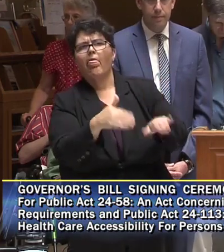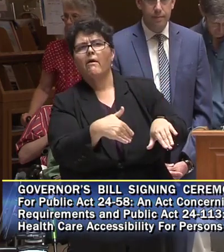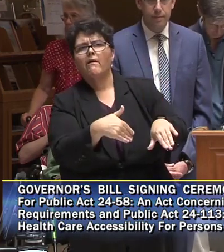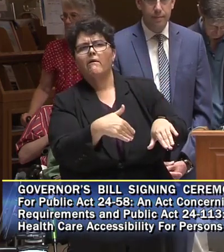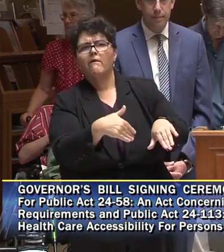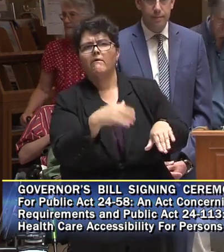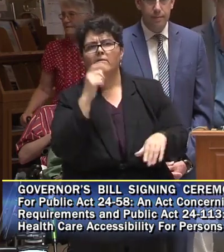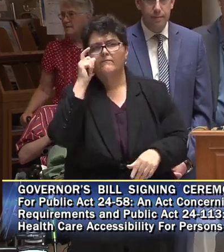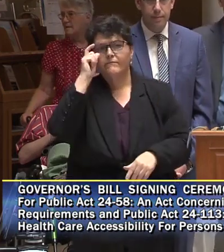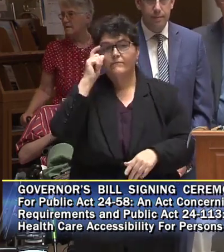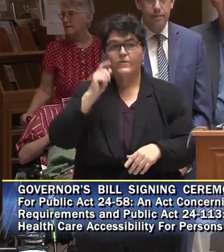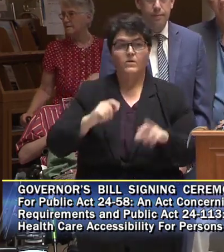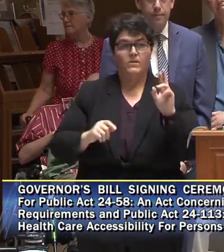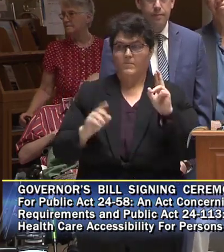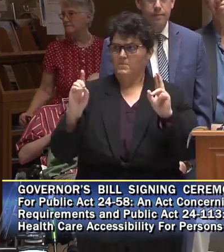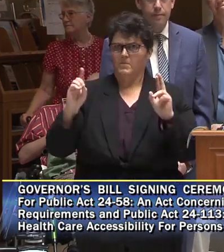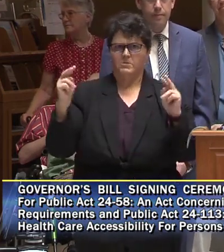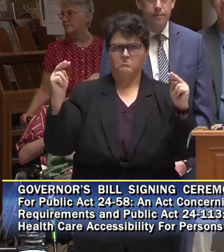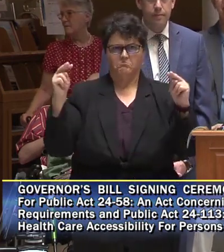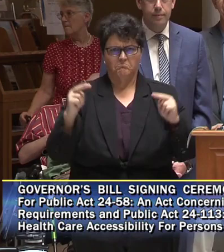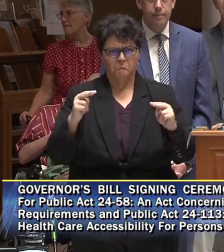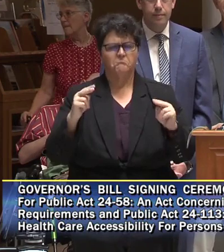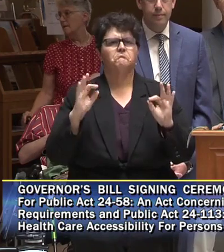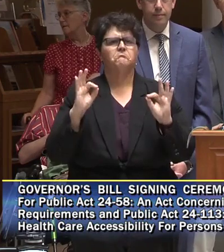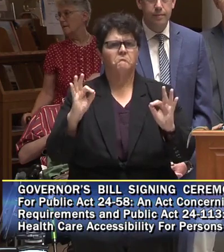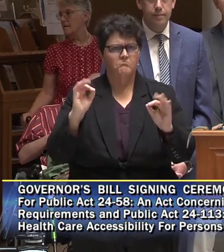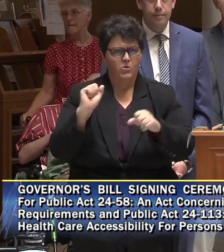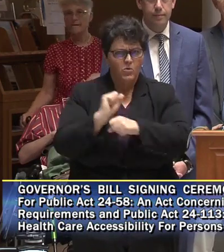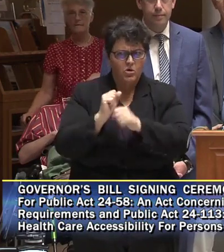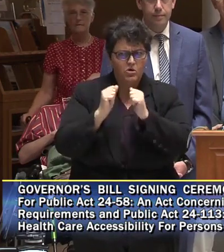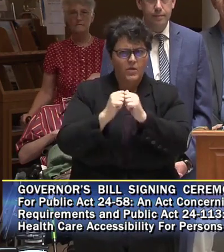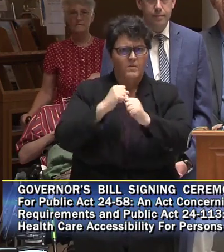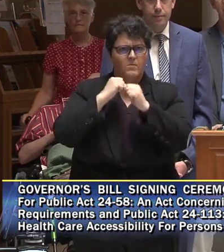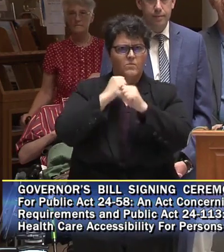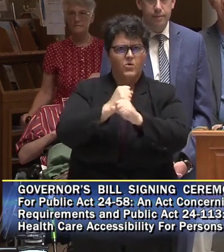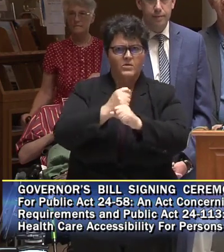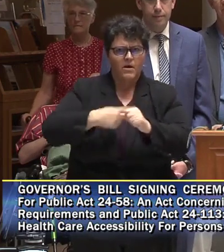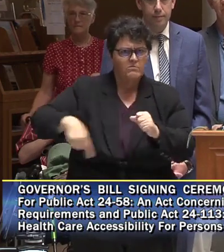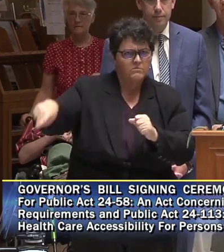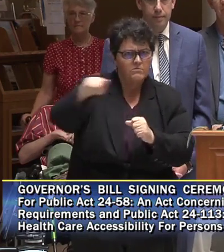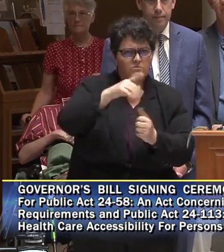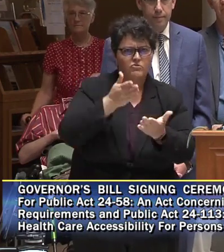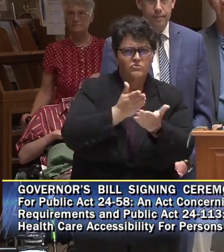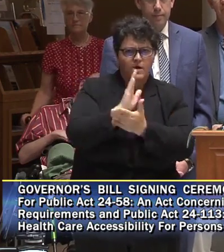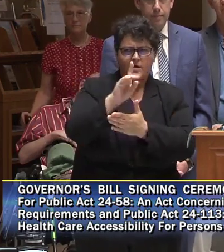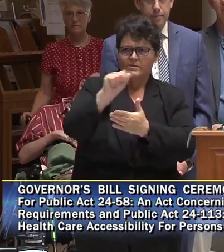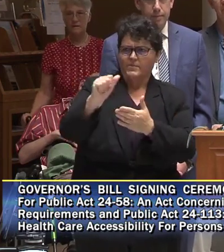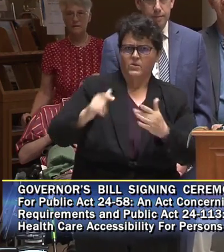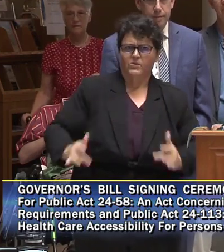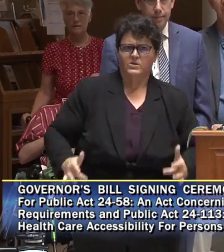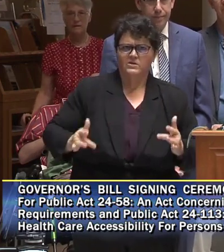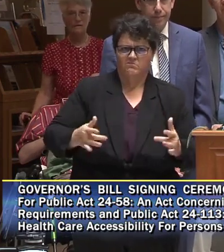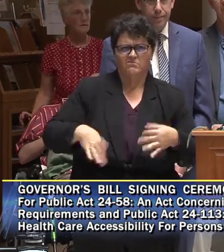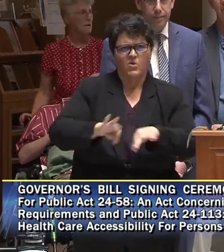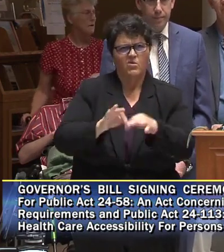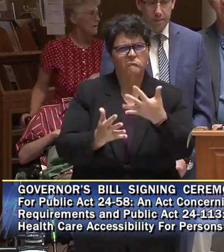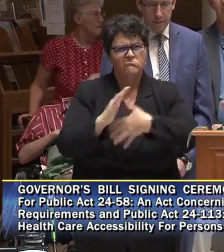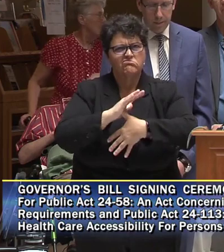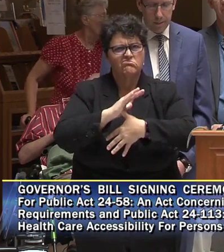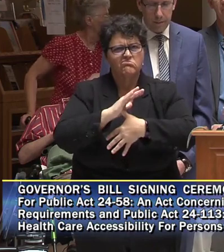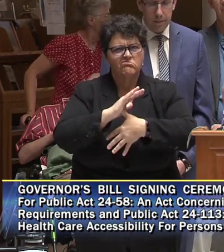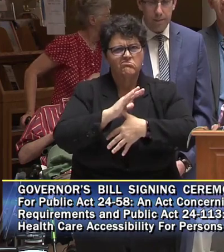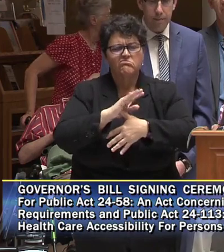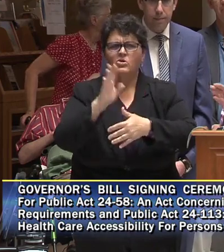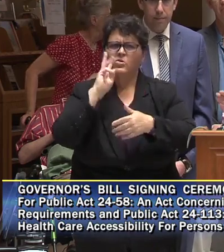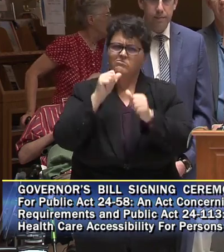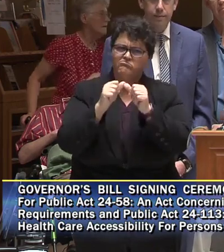our dedication to protecting the rights of people with disabilities will, of course, continue. But this is such a